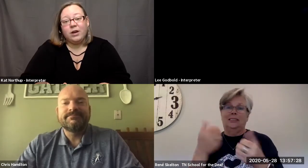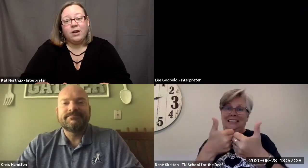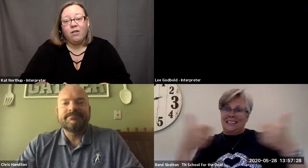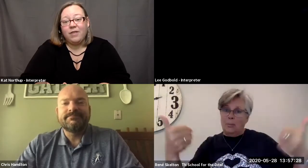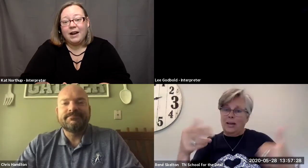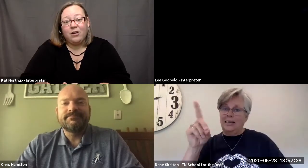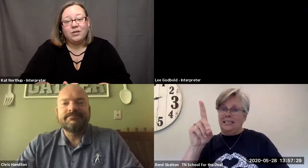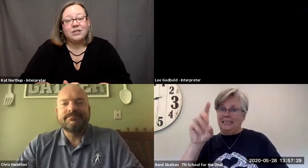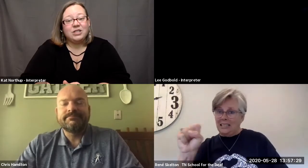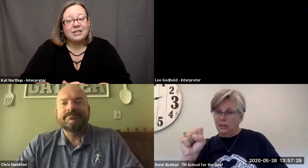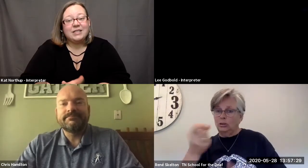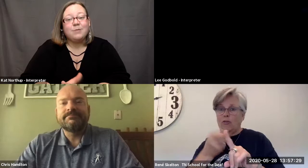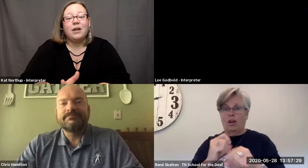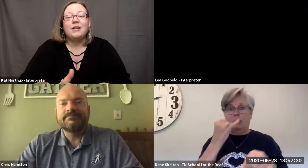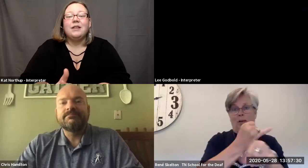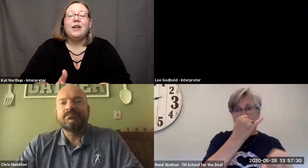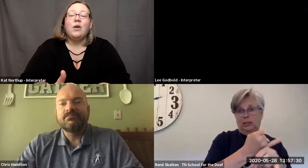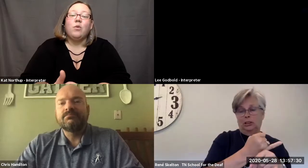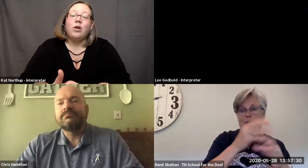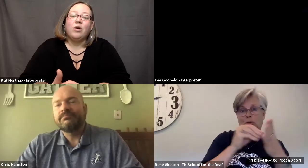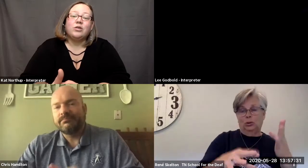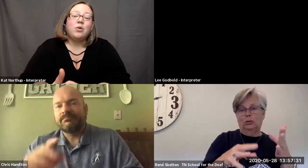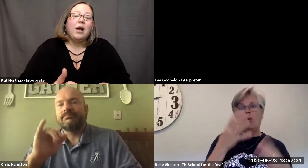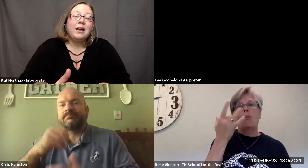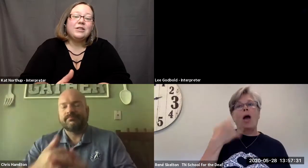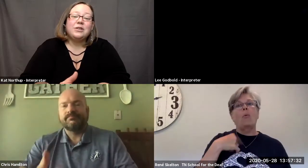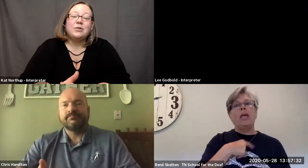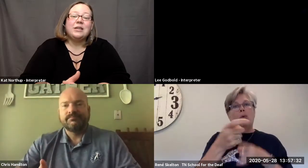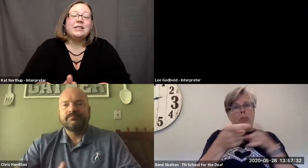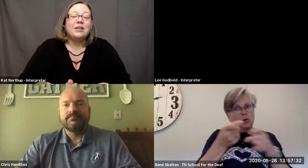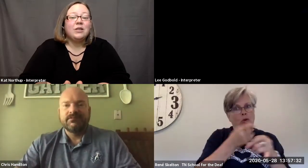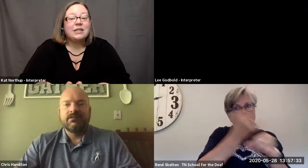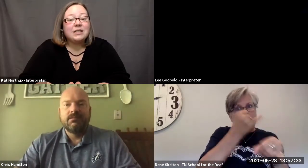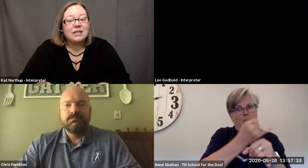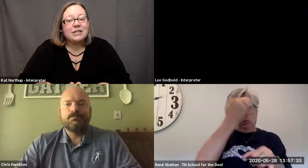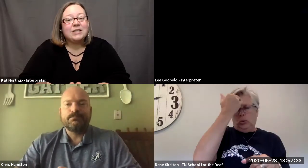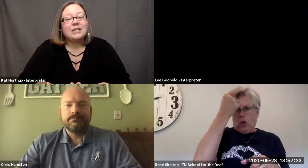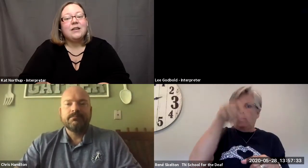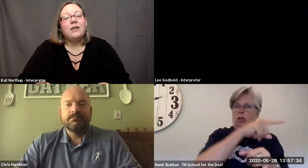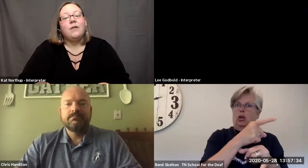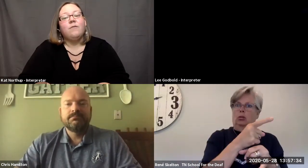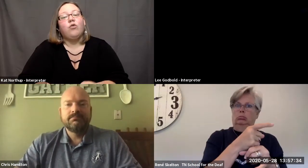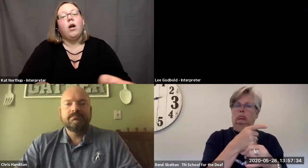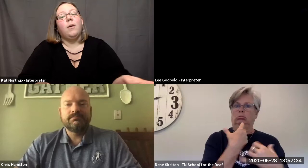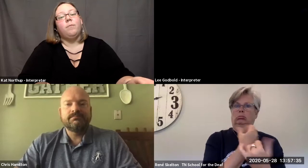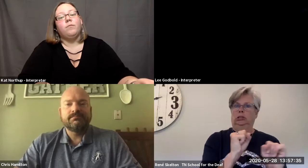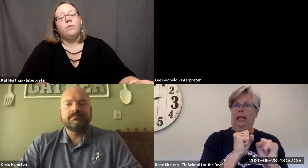all of that out and logistics, but we're trying to consider the distance from, you